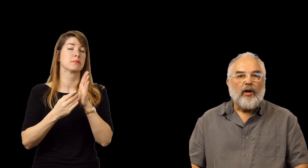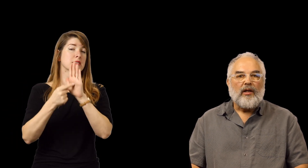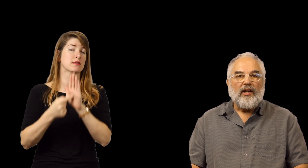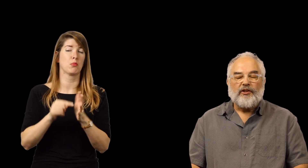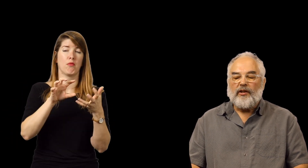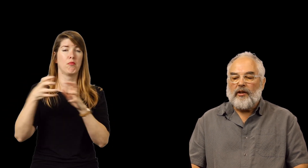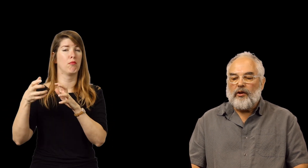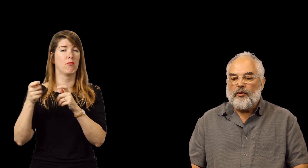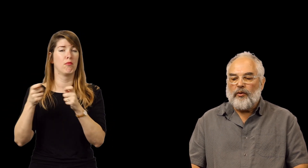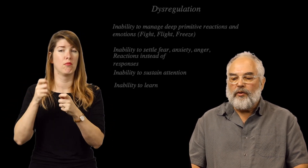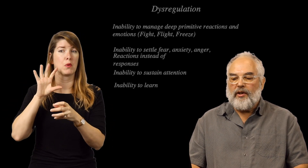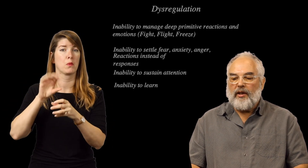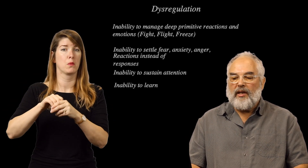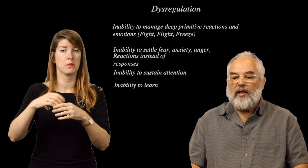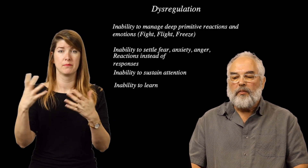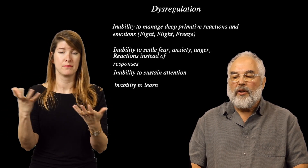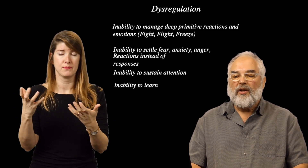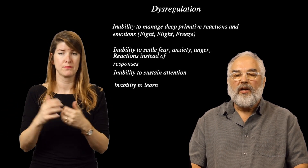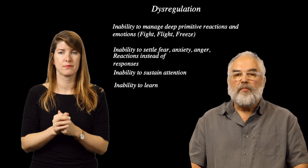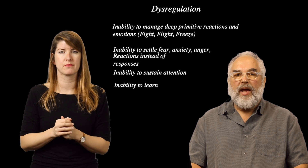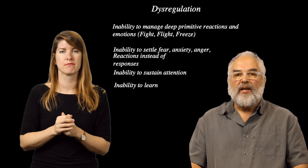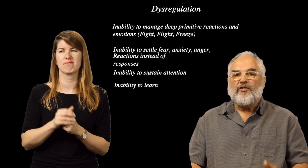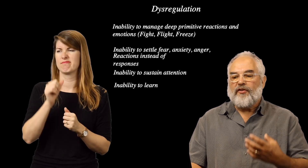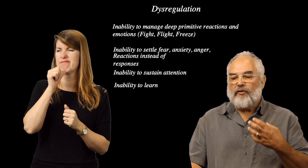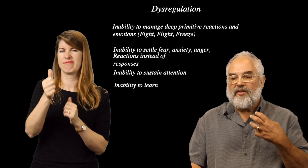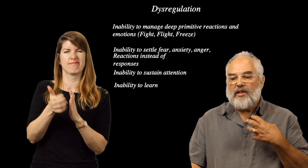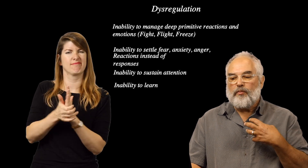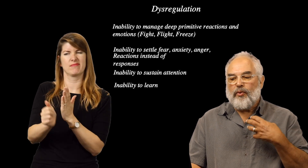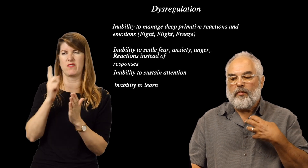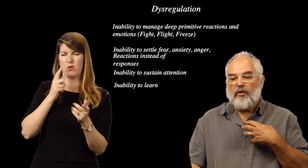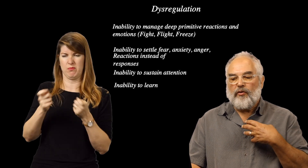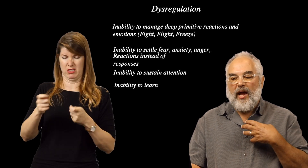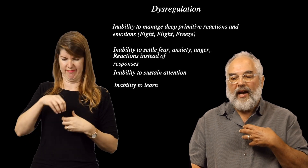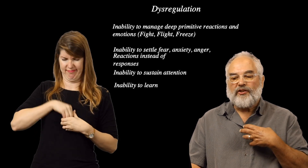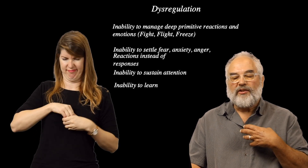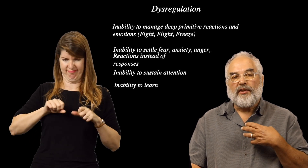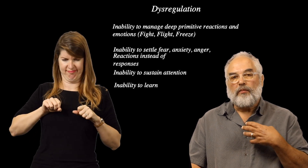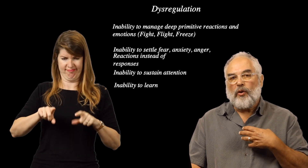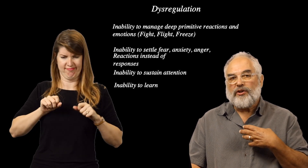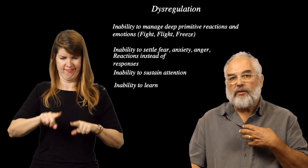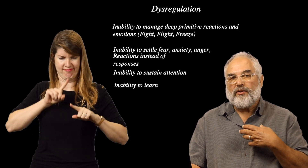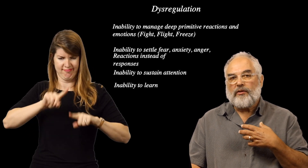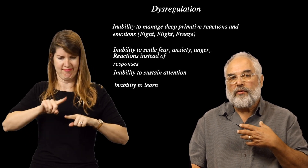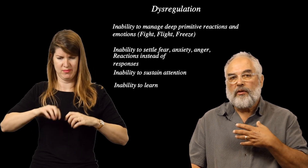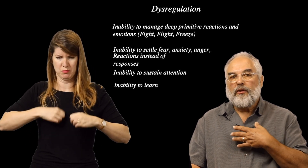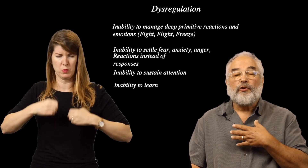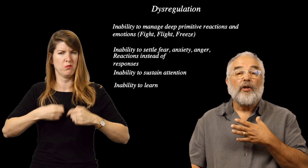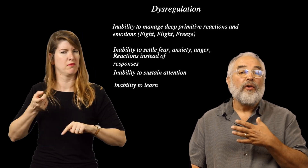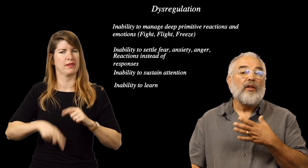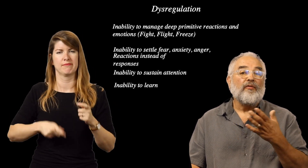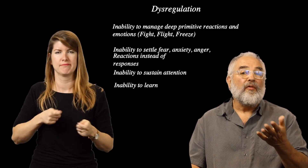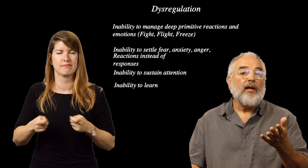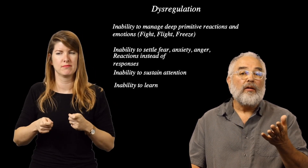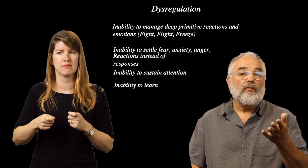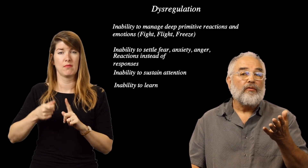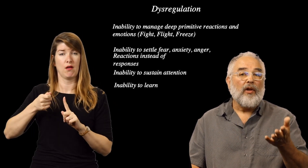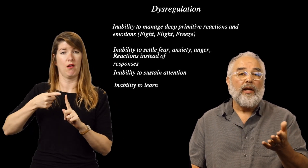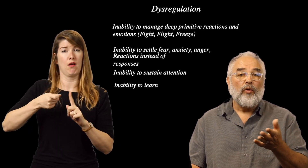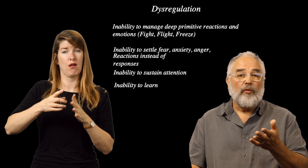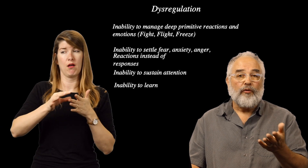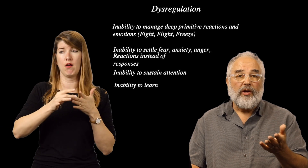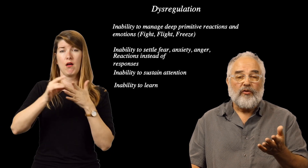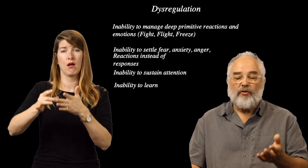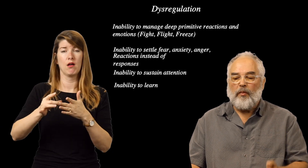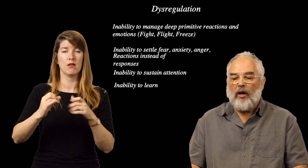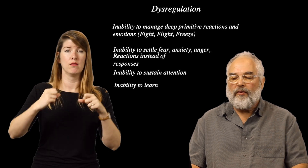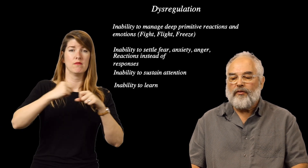of dysregulation include the inability to manage their deep primitive reactions and emotions, triggering the fight, flight,